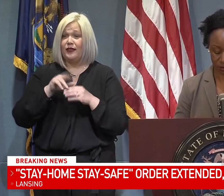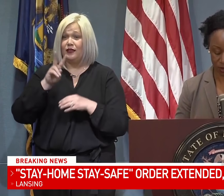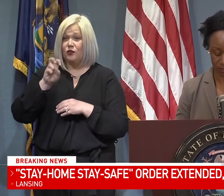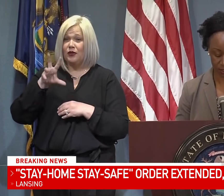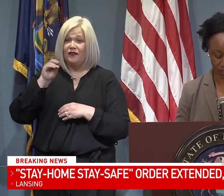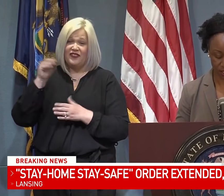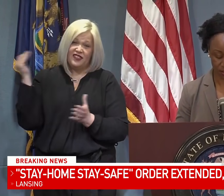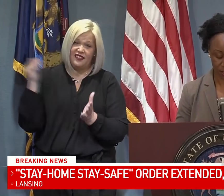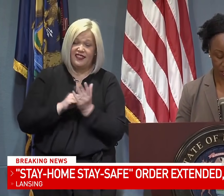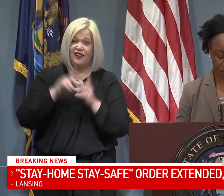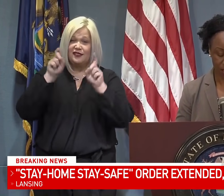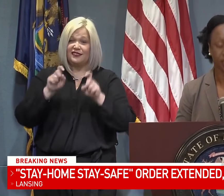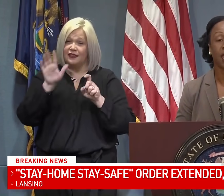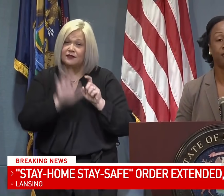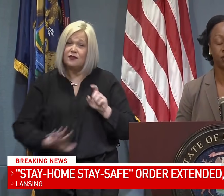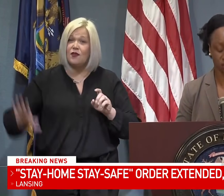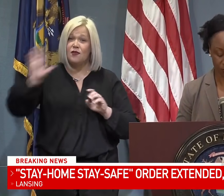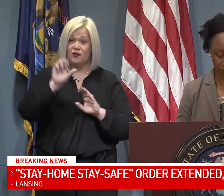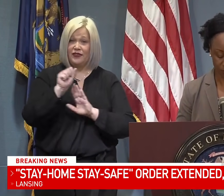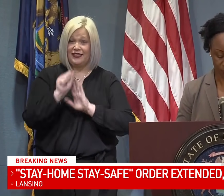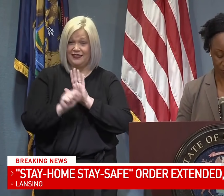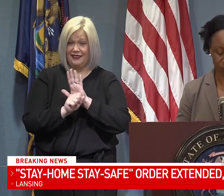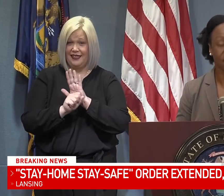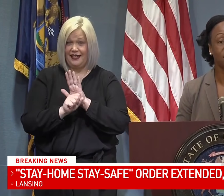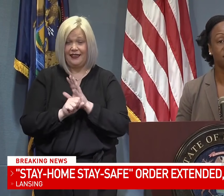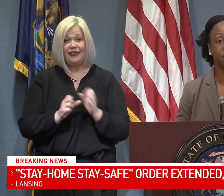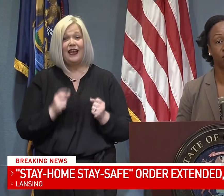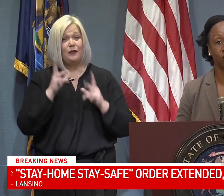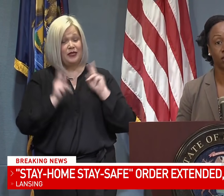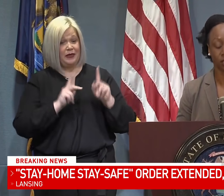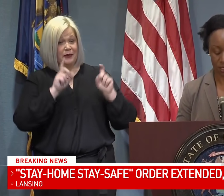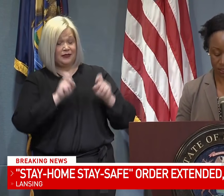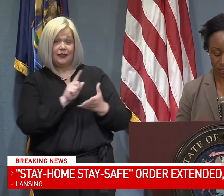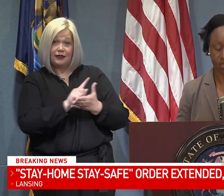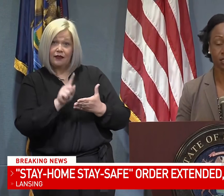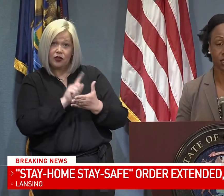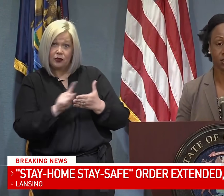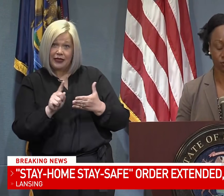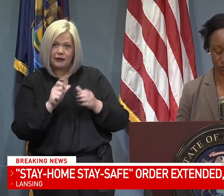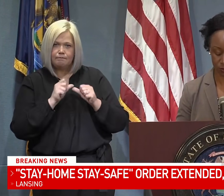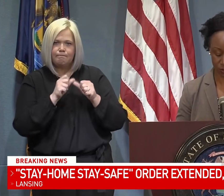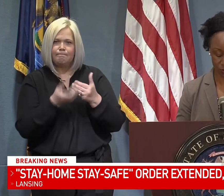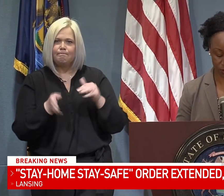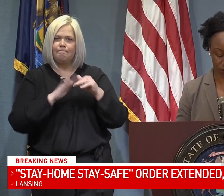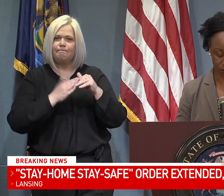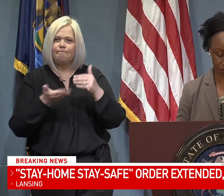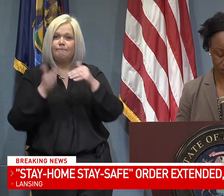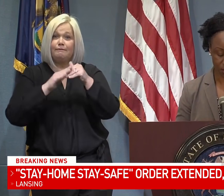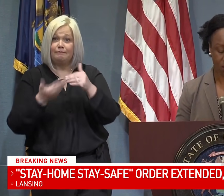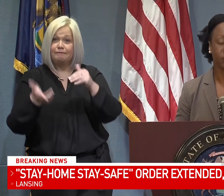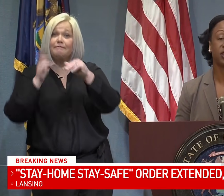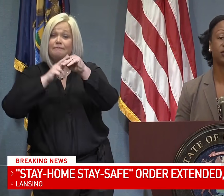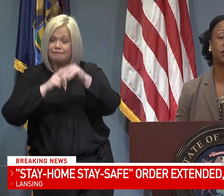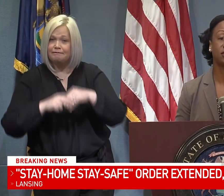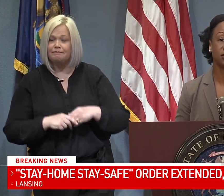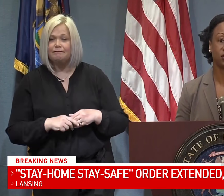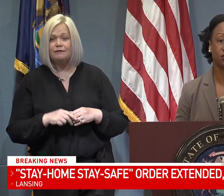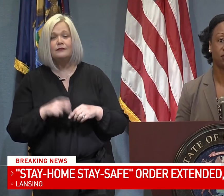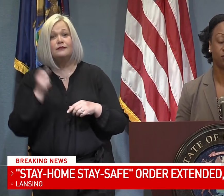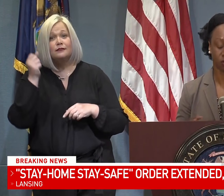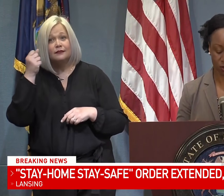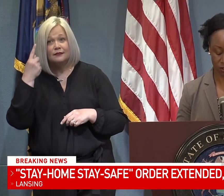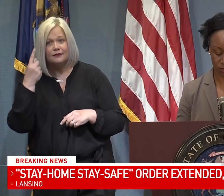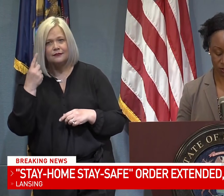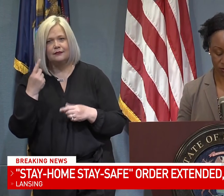tests across the state, and the average number of people tested per week continues to increase. But there is